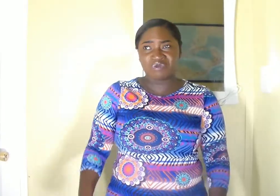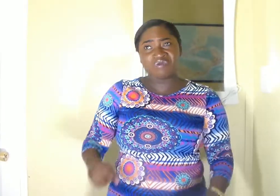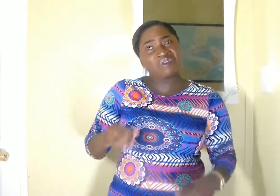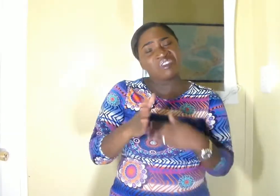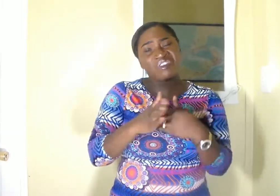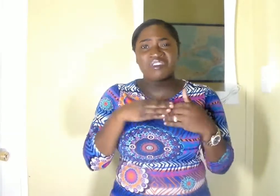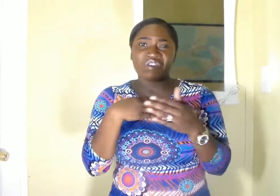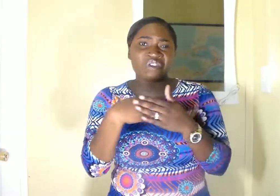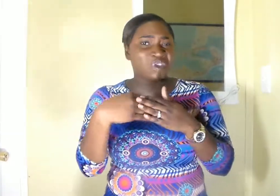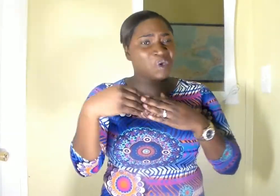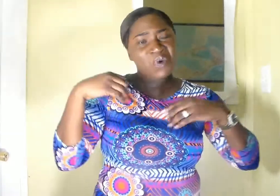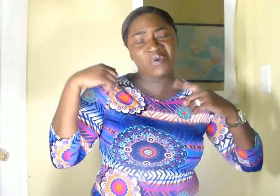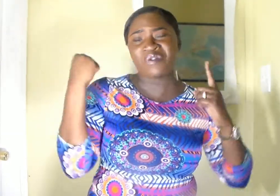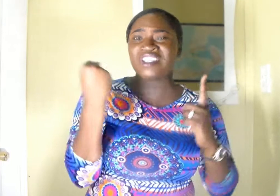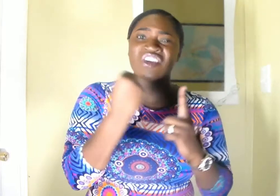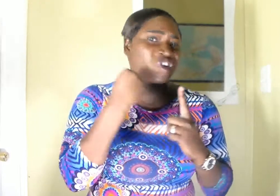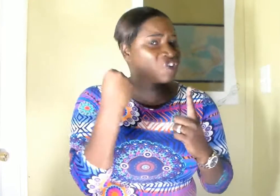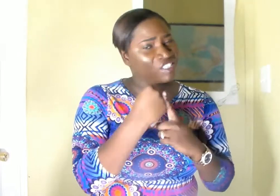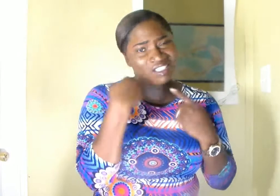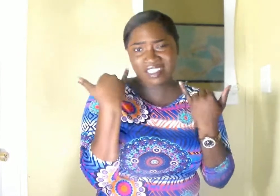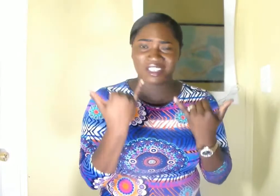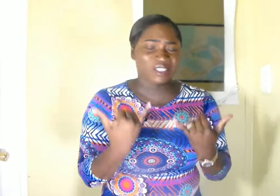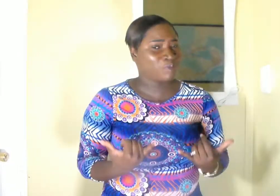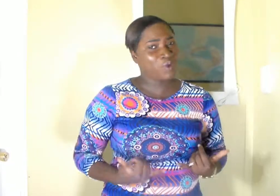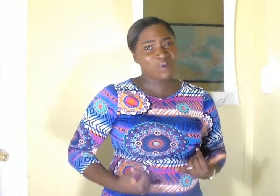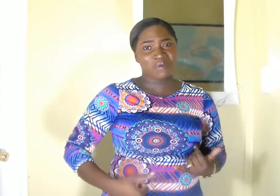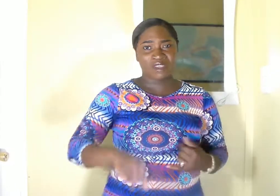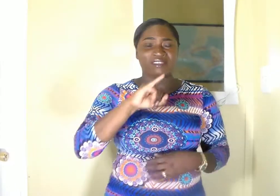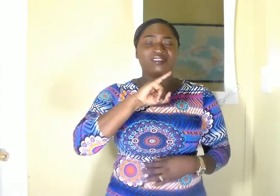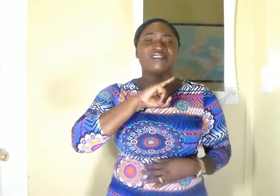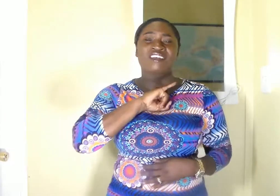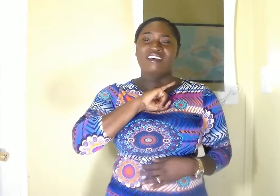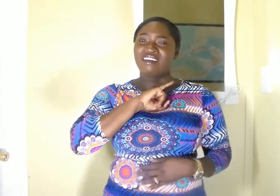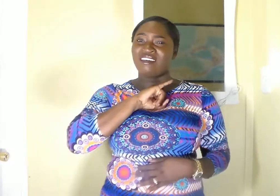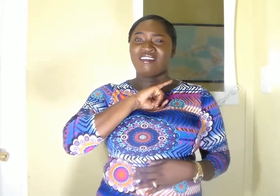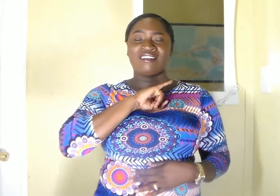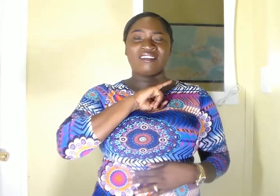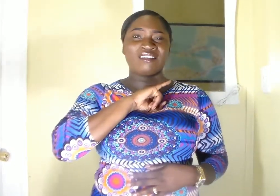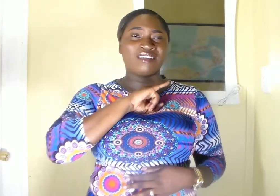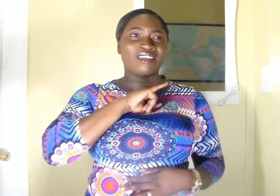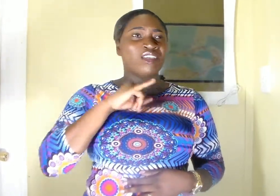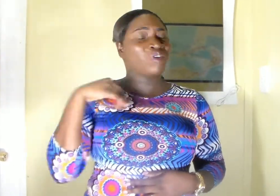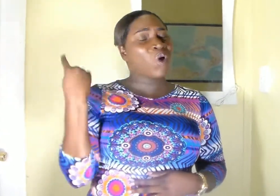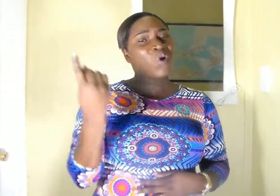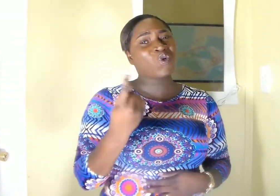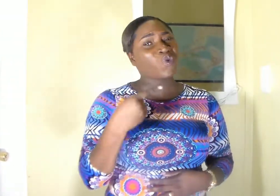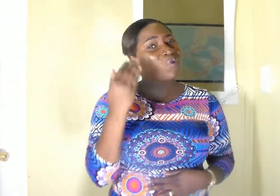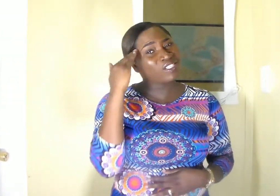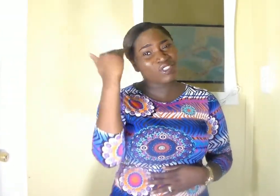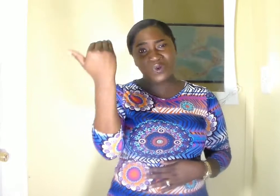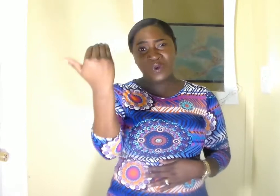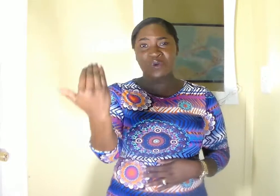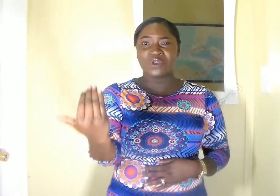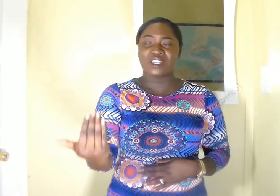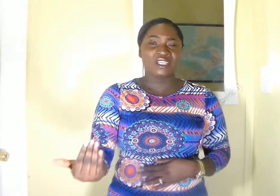Even though it hurts in this moment, I've always known it.